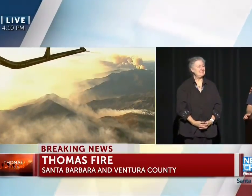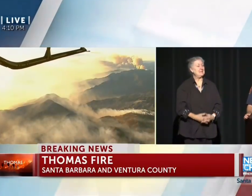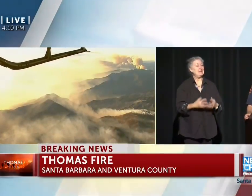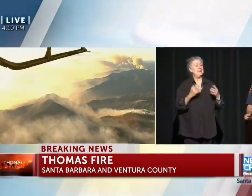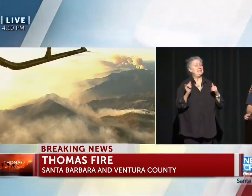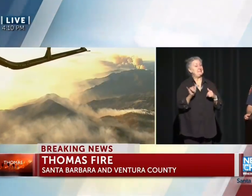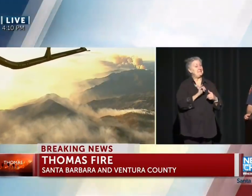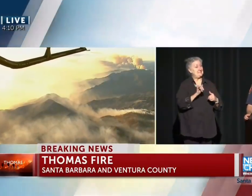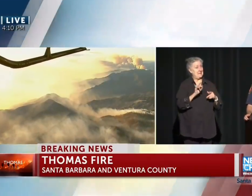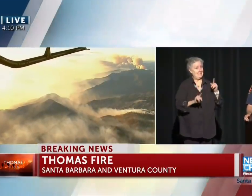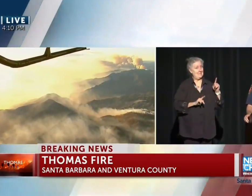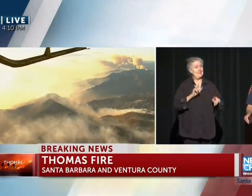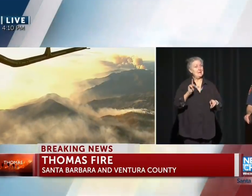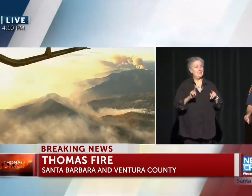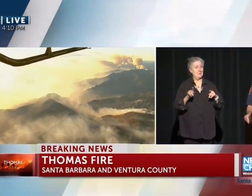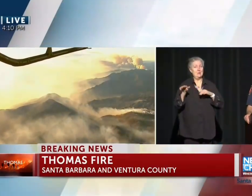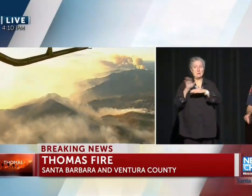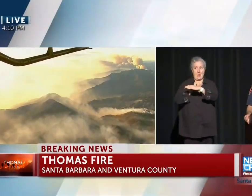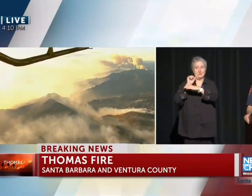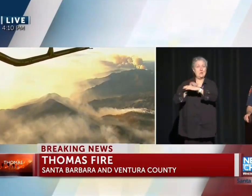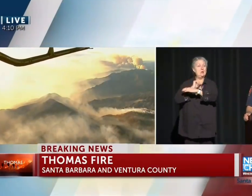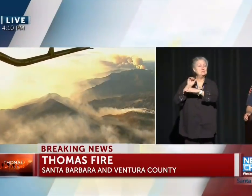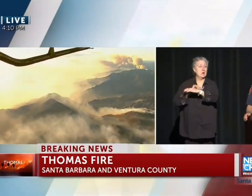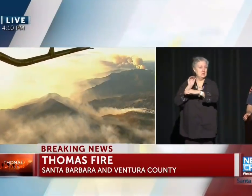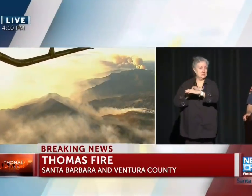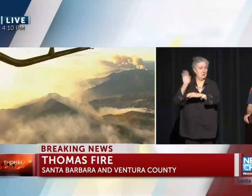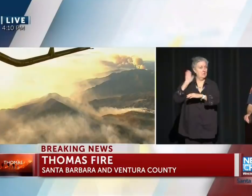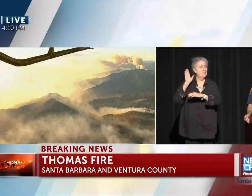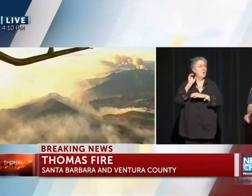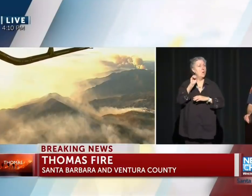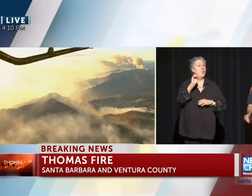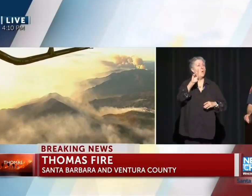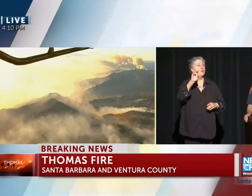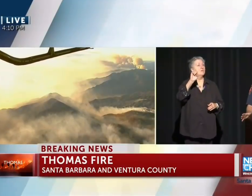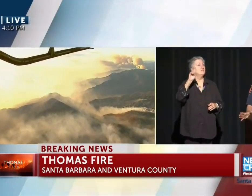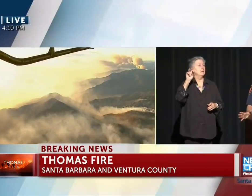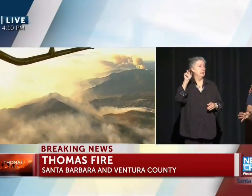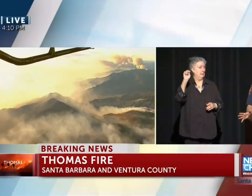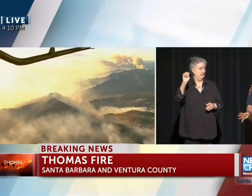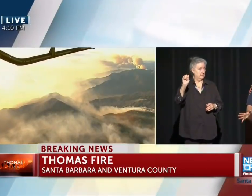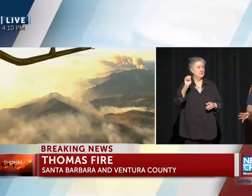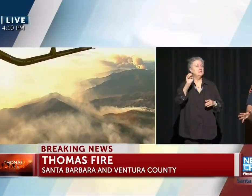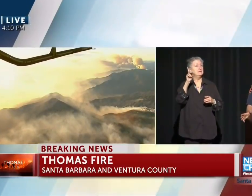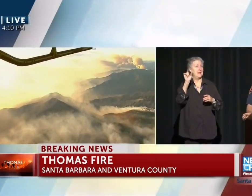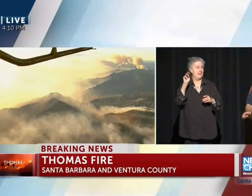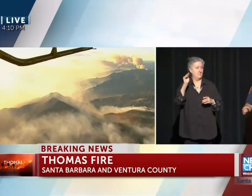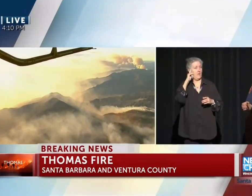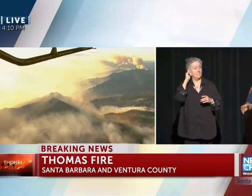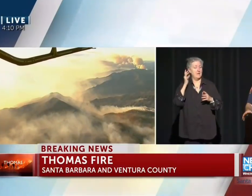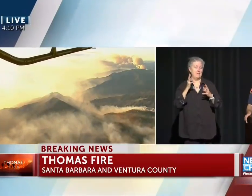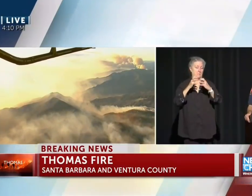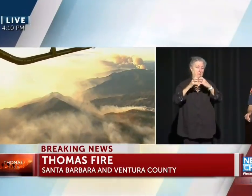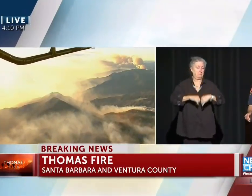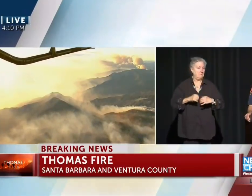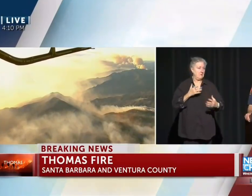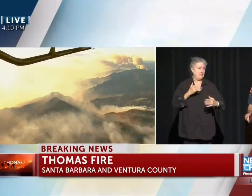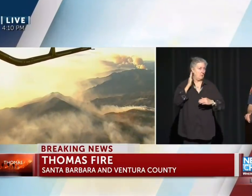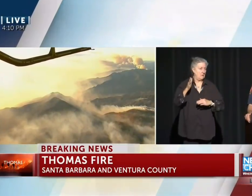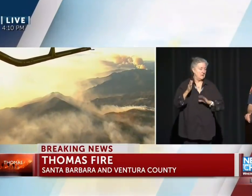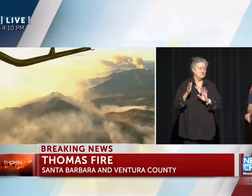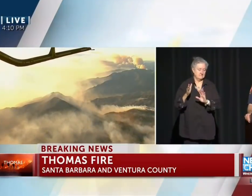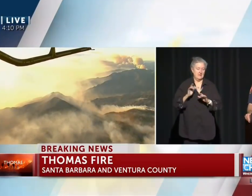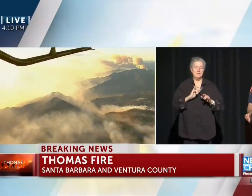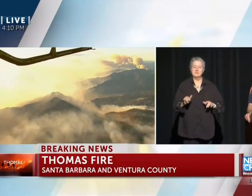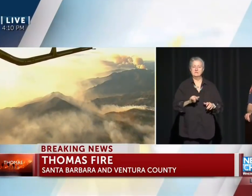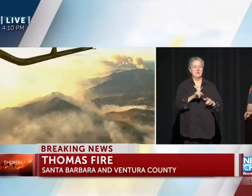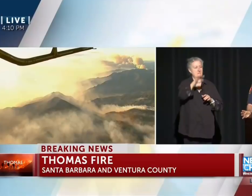These are the same firefighters that were called earlier this year when the Oroville Dam was under threat of collapsing. These are the same firefighters that